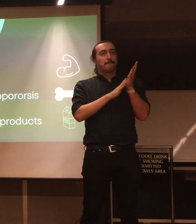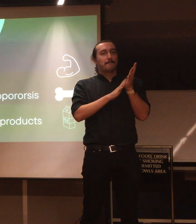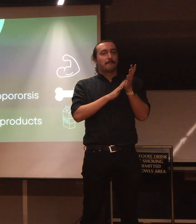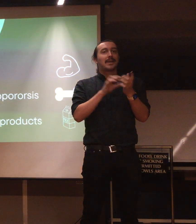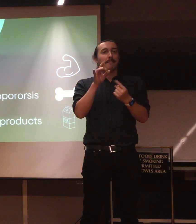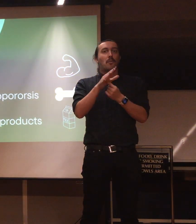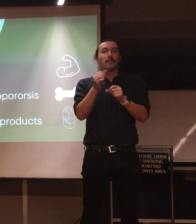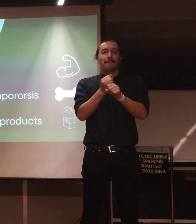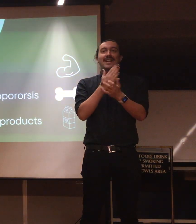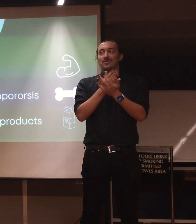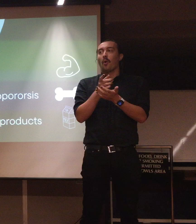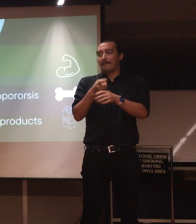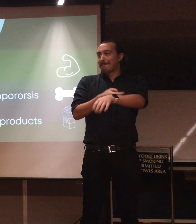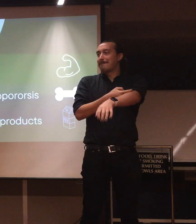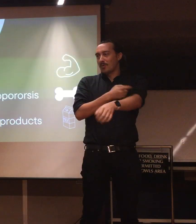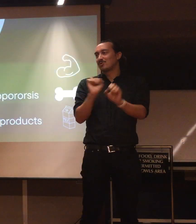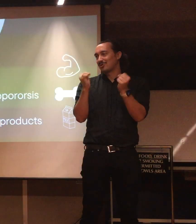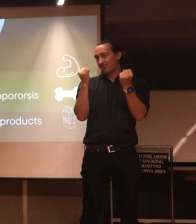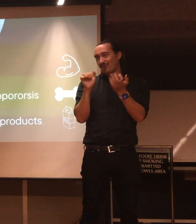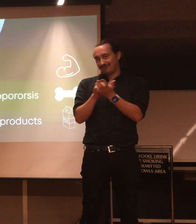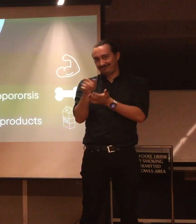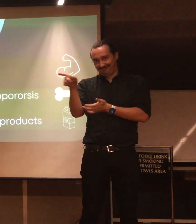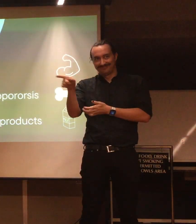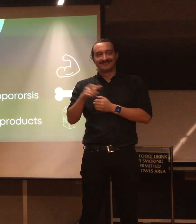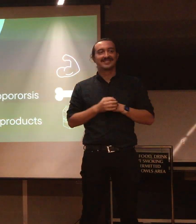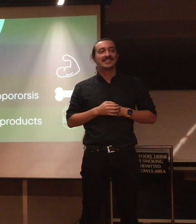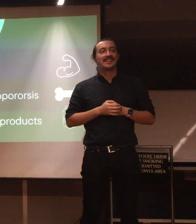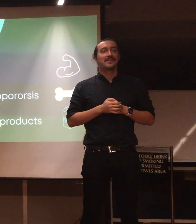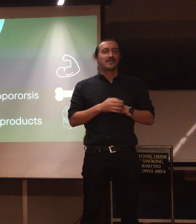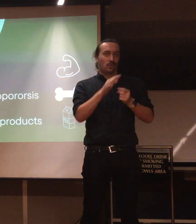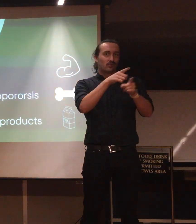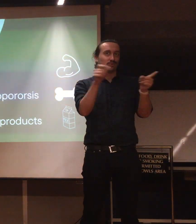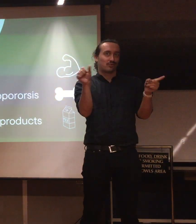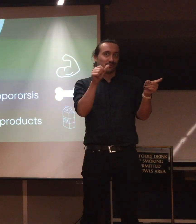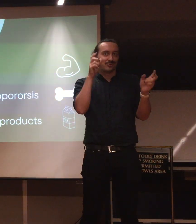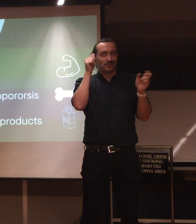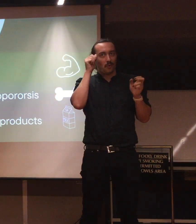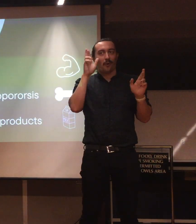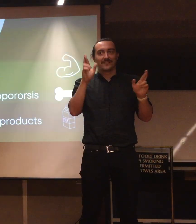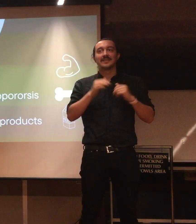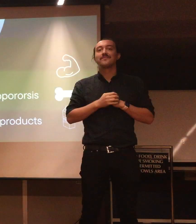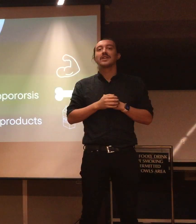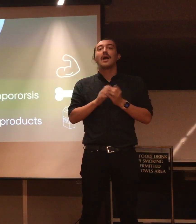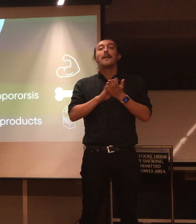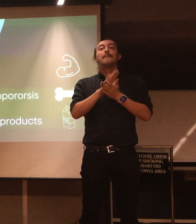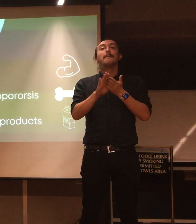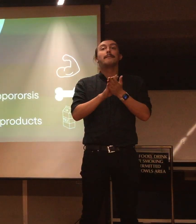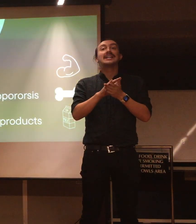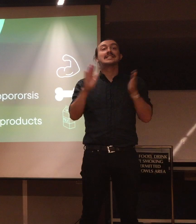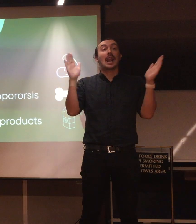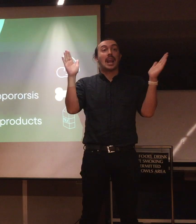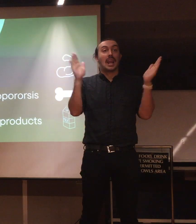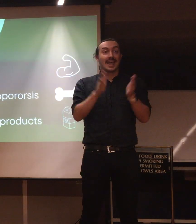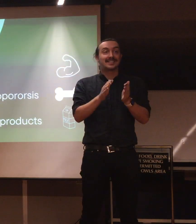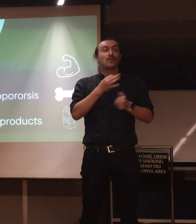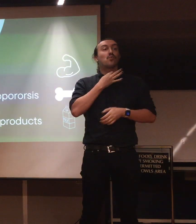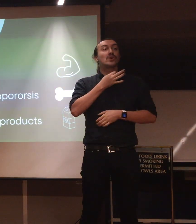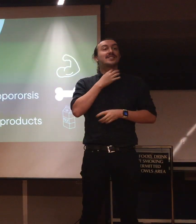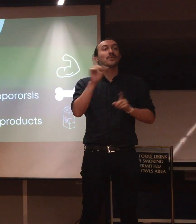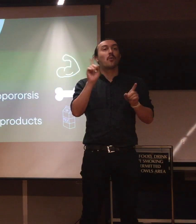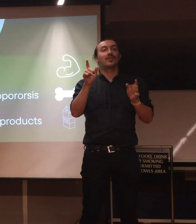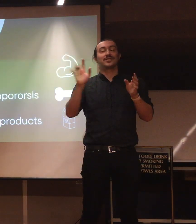keep your bones strong, as you would all know, and that can help reduce the risk of